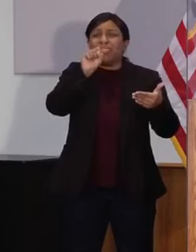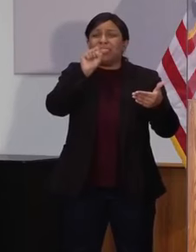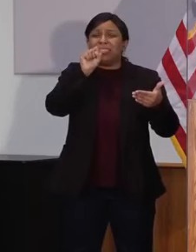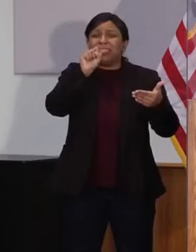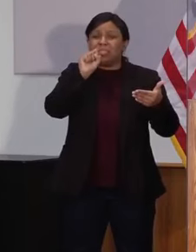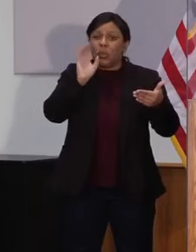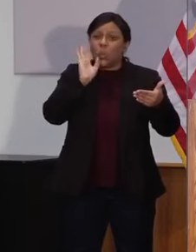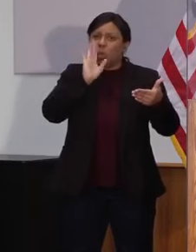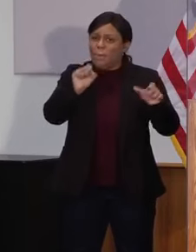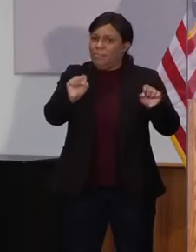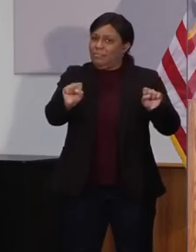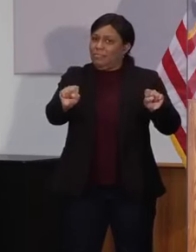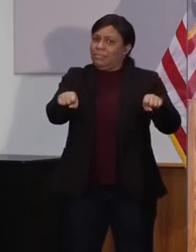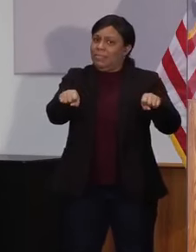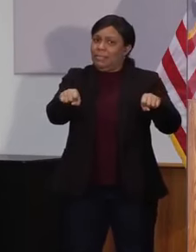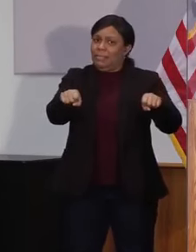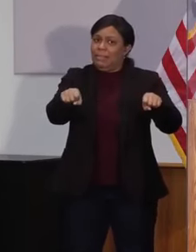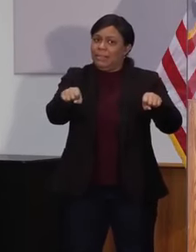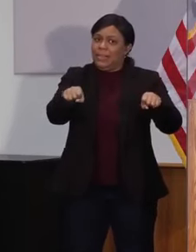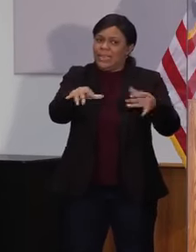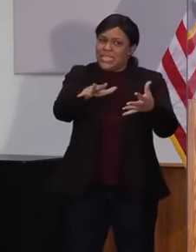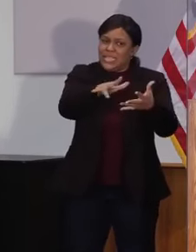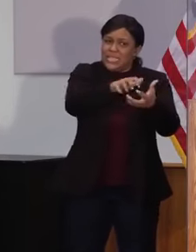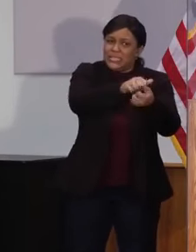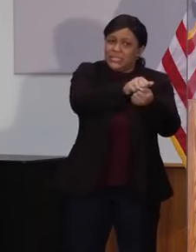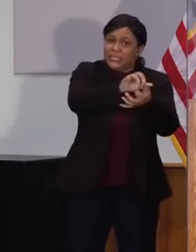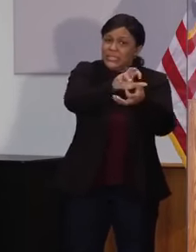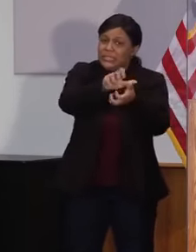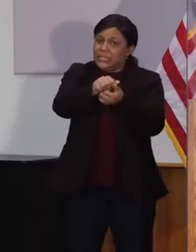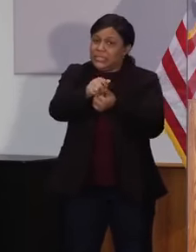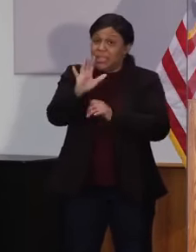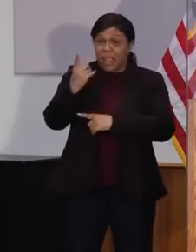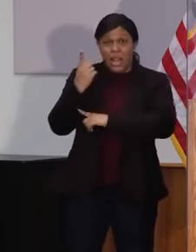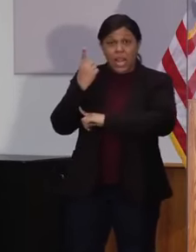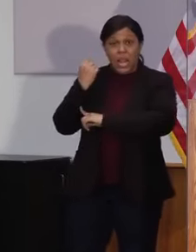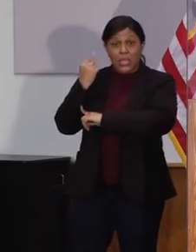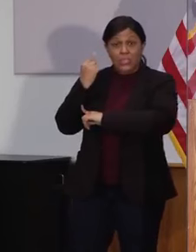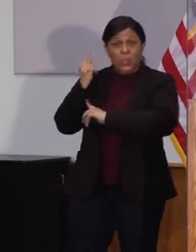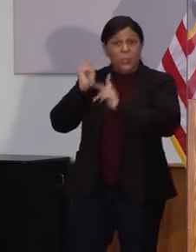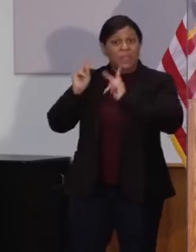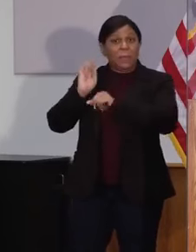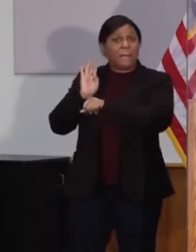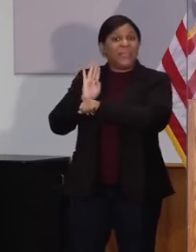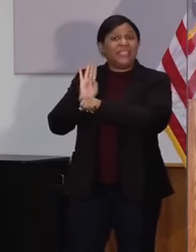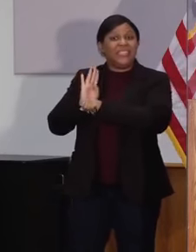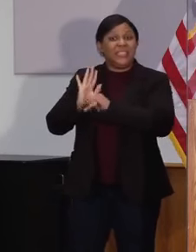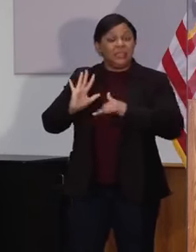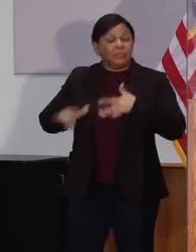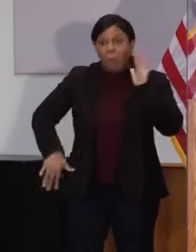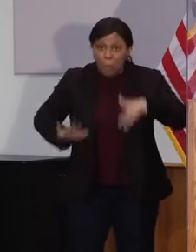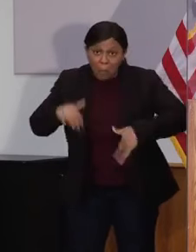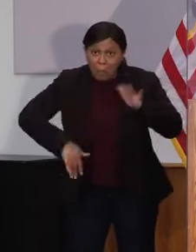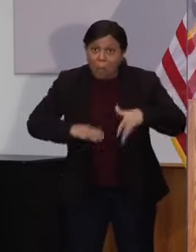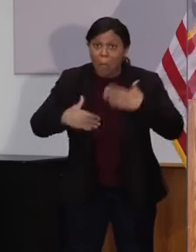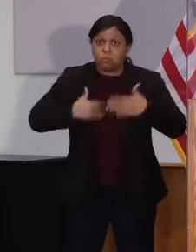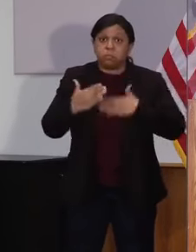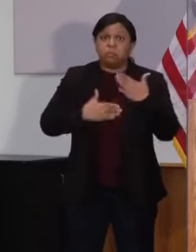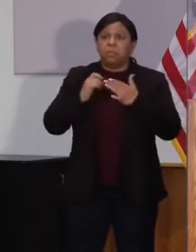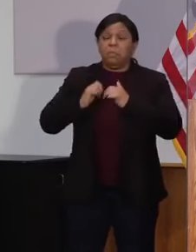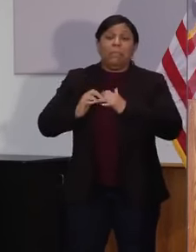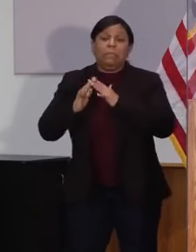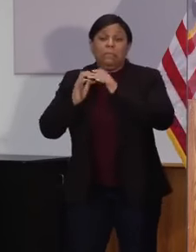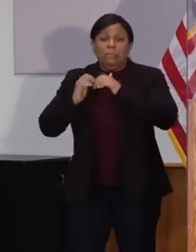The physical and psychic damage done last year that many are still recovering from, and the undermining of confidence in the